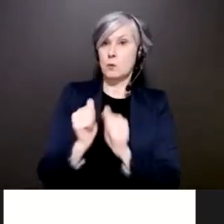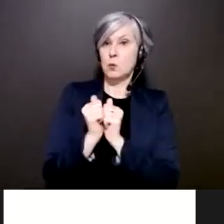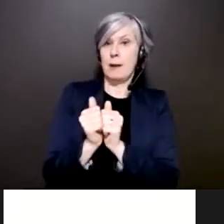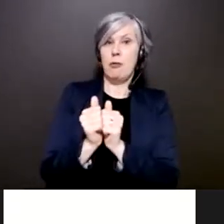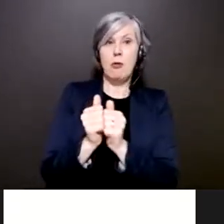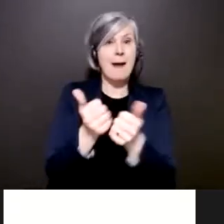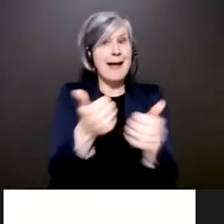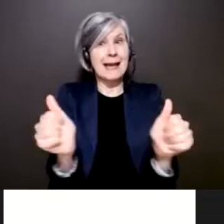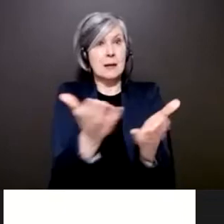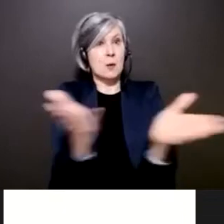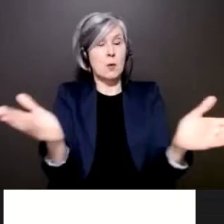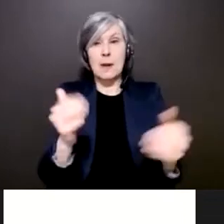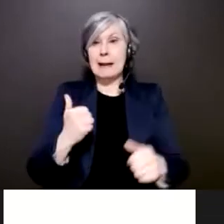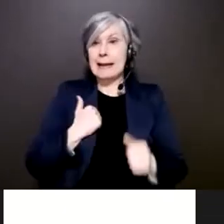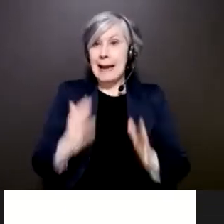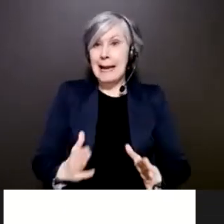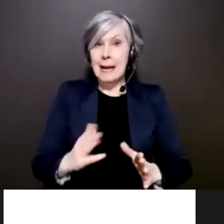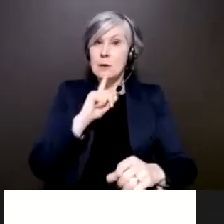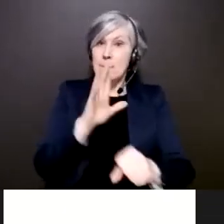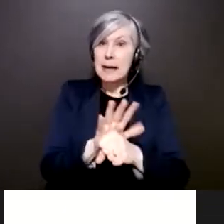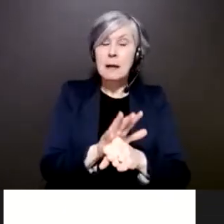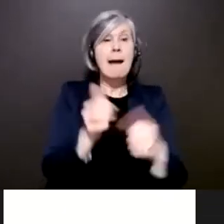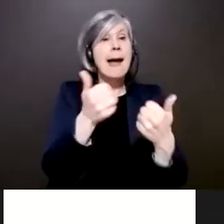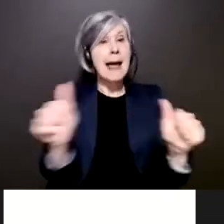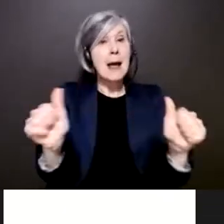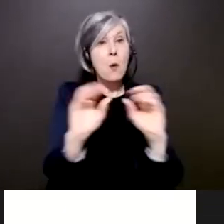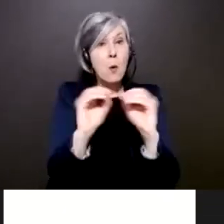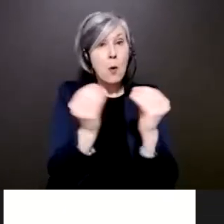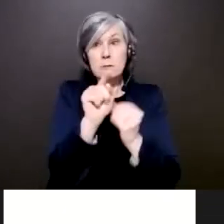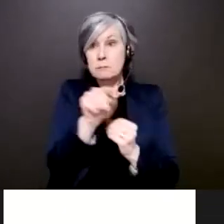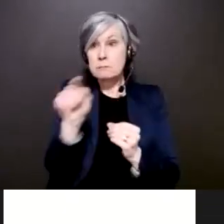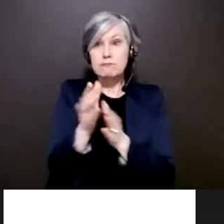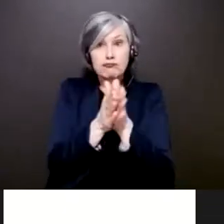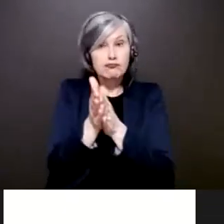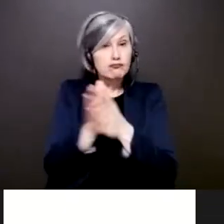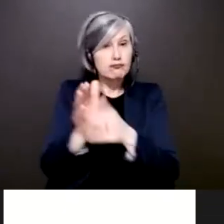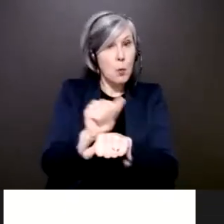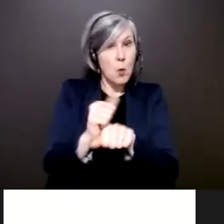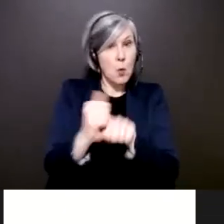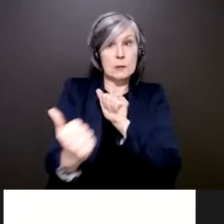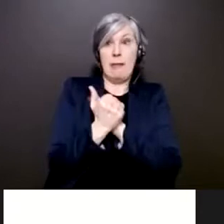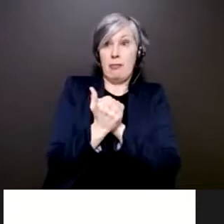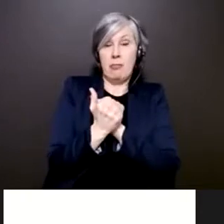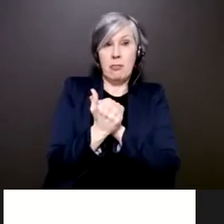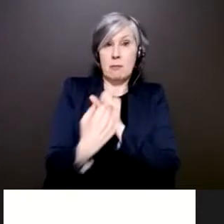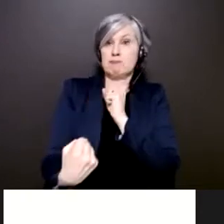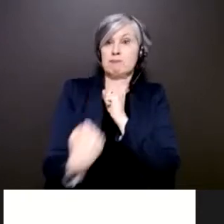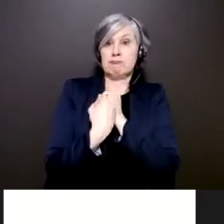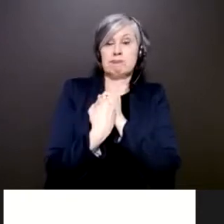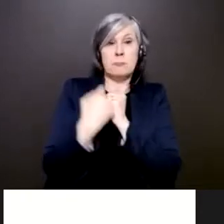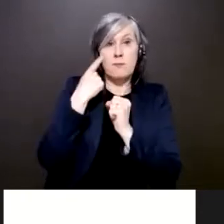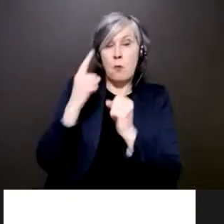any organization who are interested in working with us in focusing on older people and changing the way